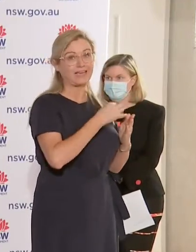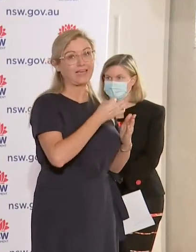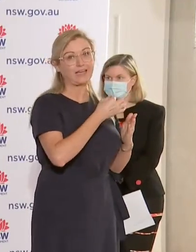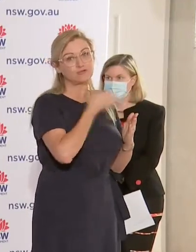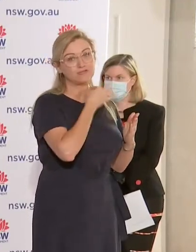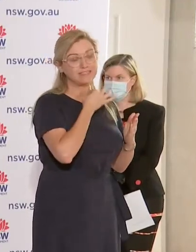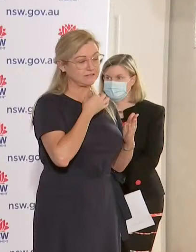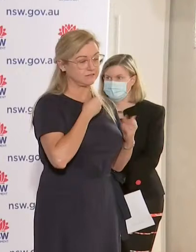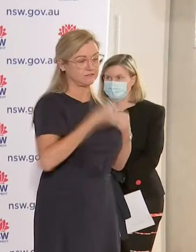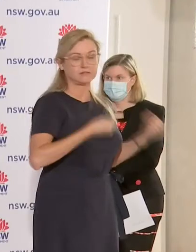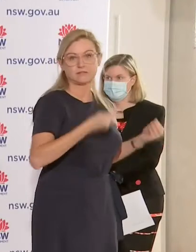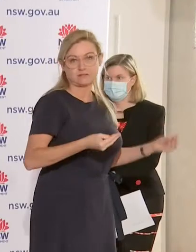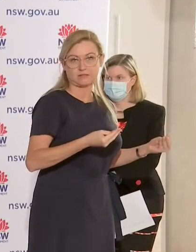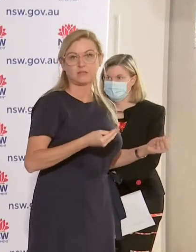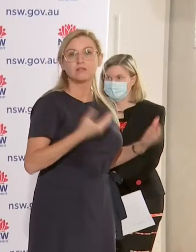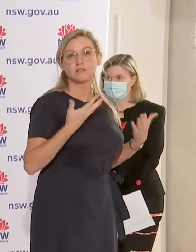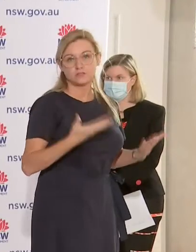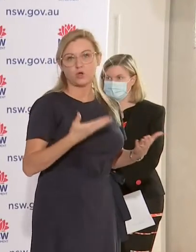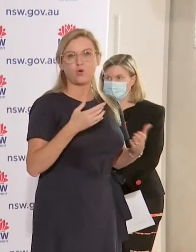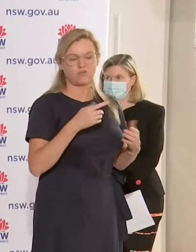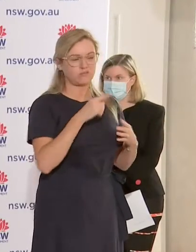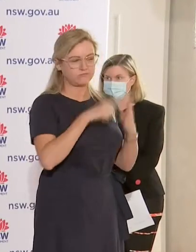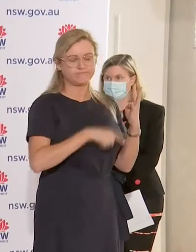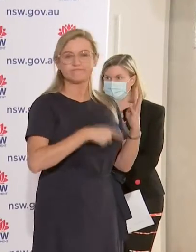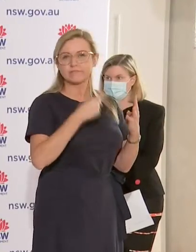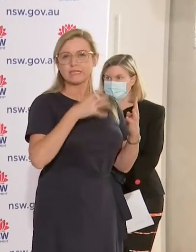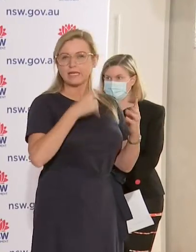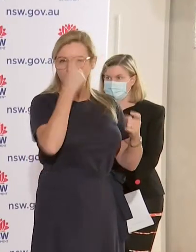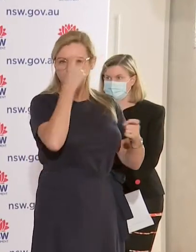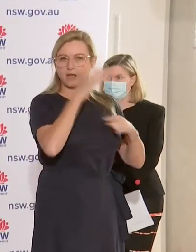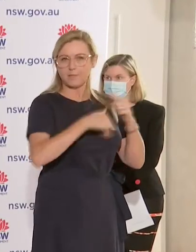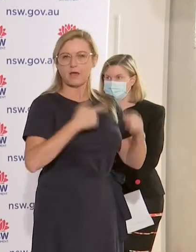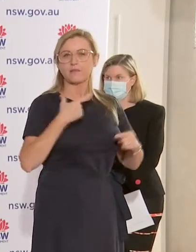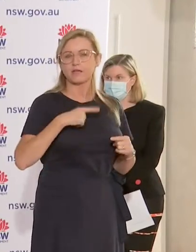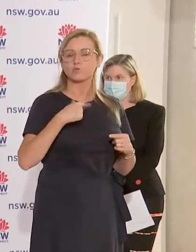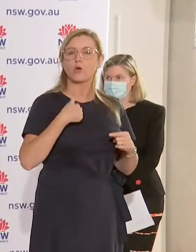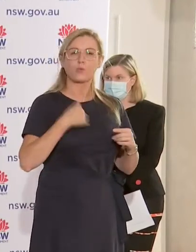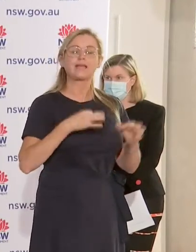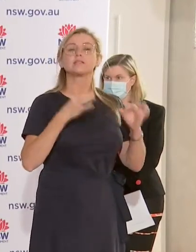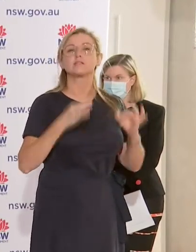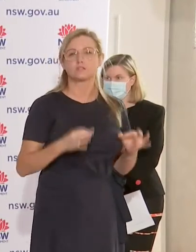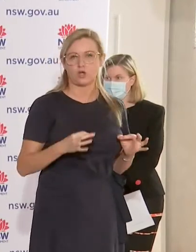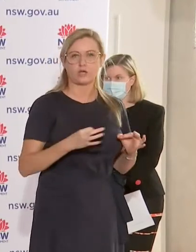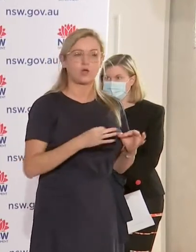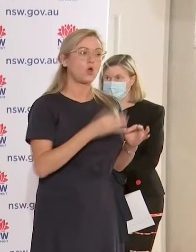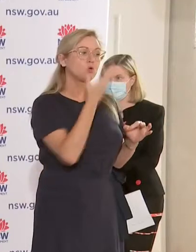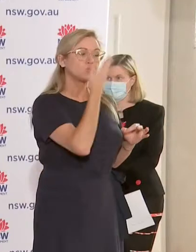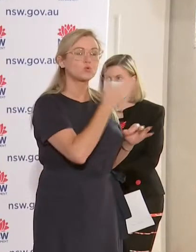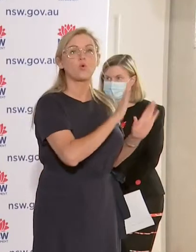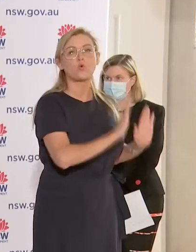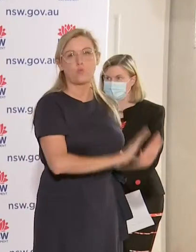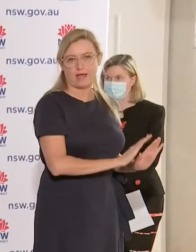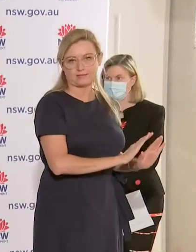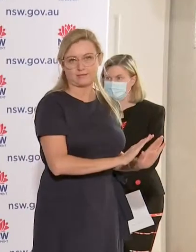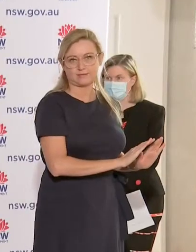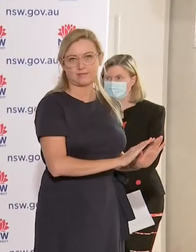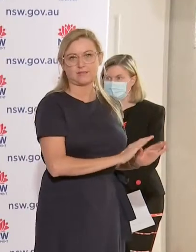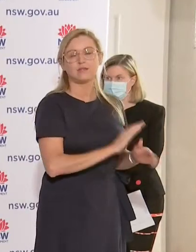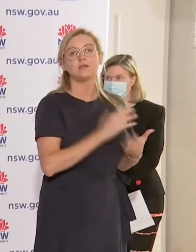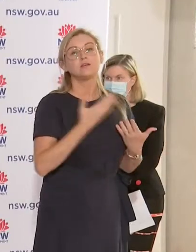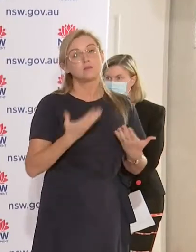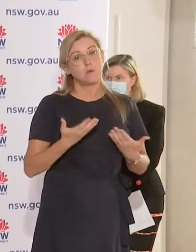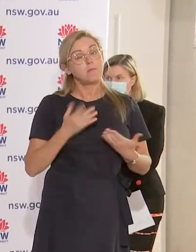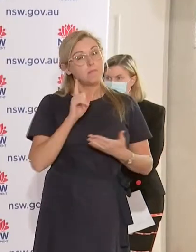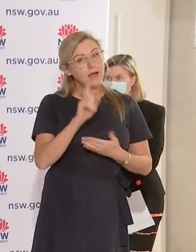gate. And they're all the things we've needed to consider, and that is why we've taken the approach we have. But as alongside that approach